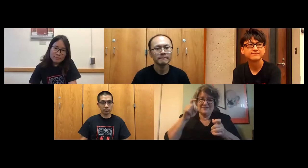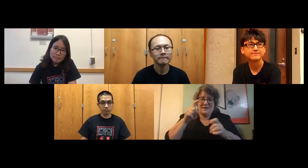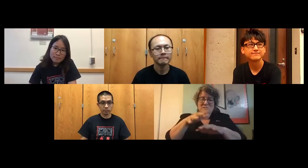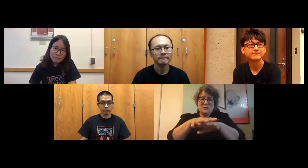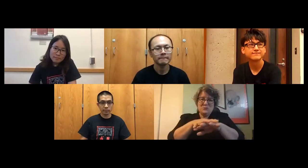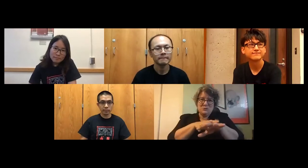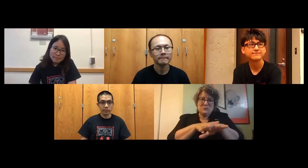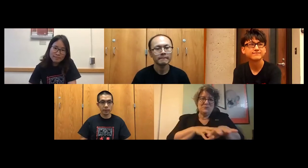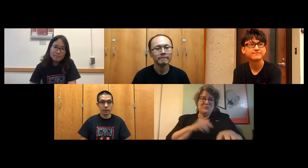to